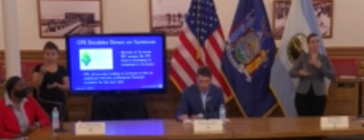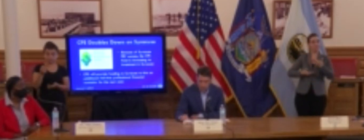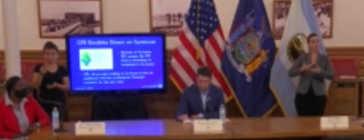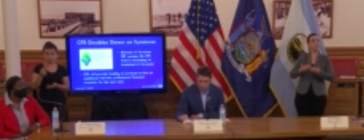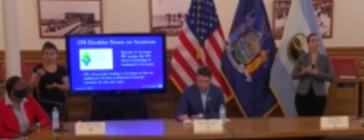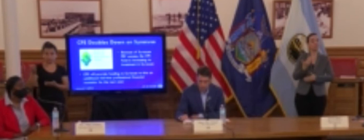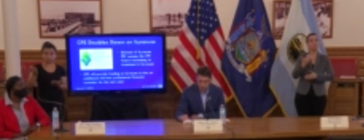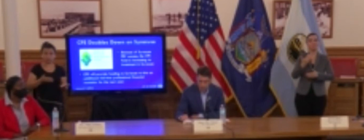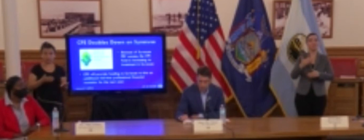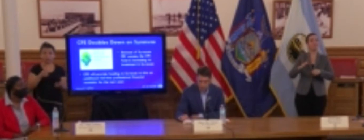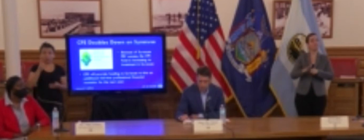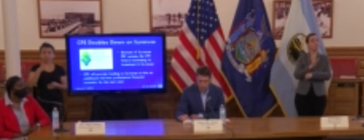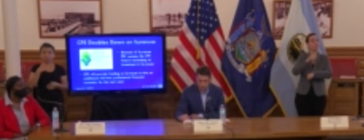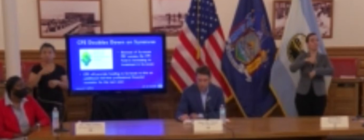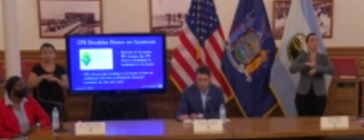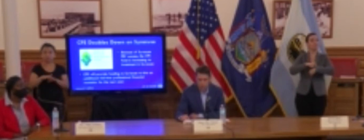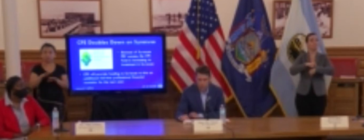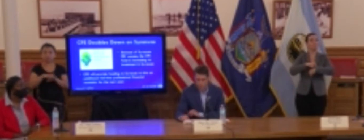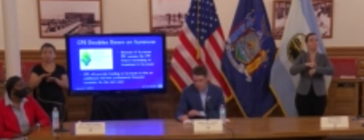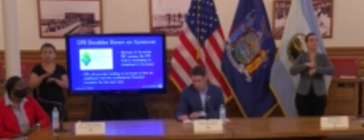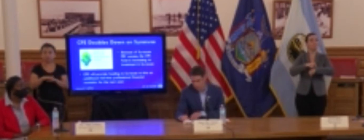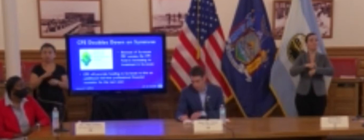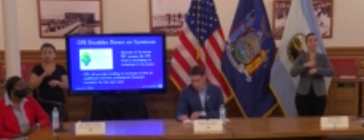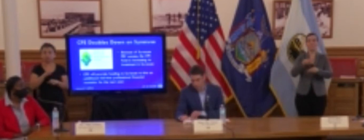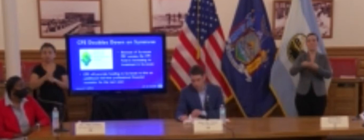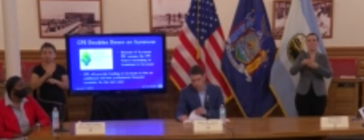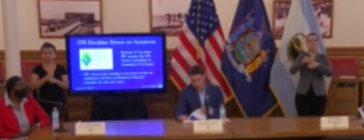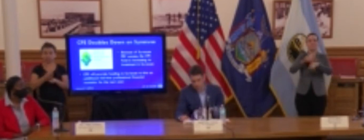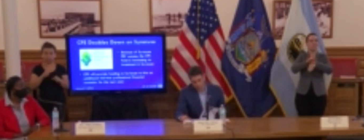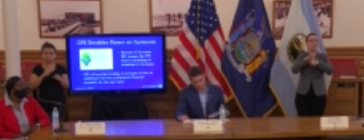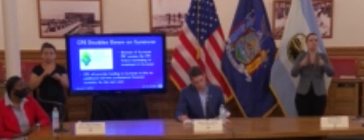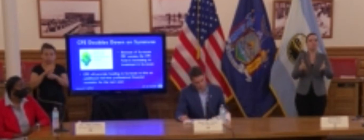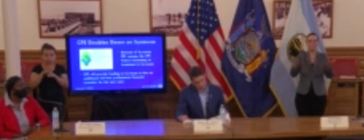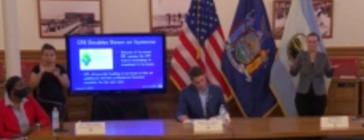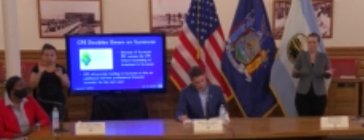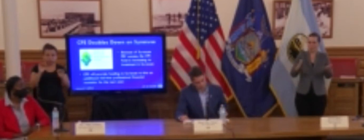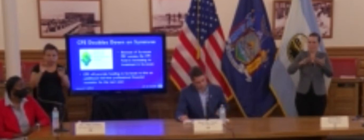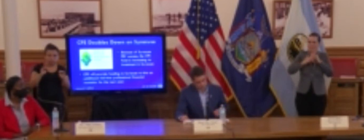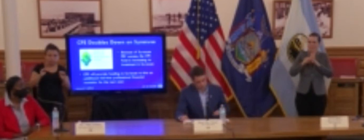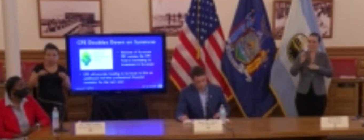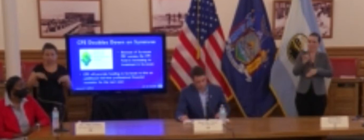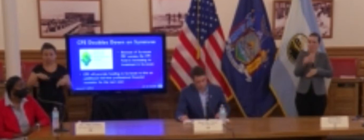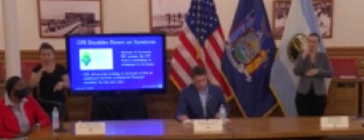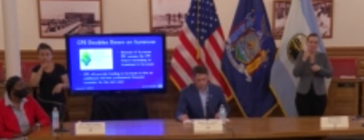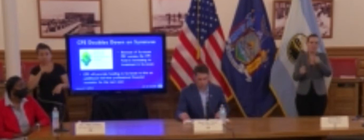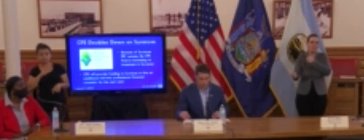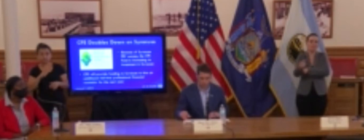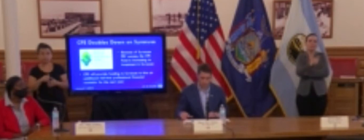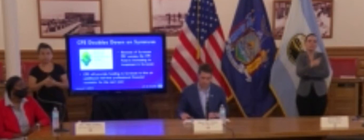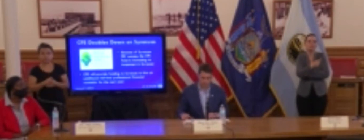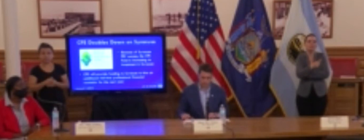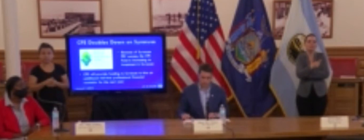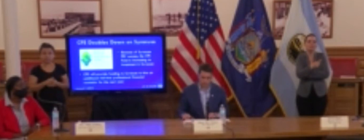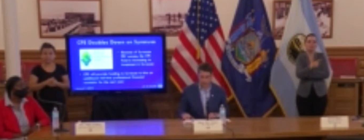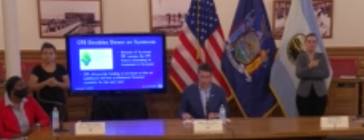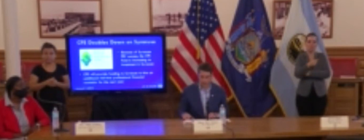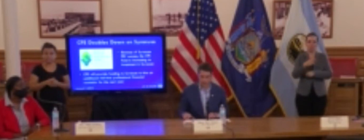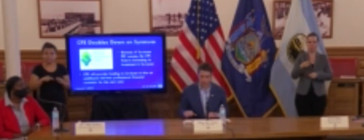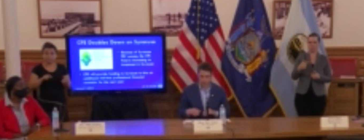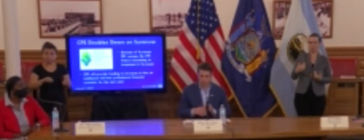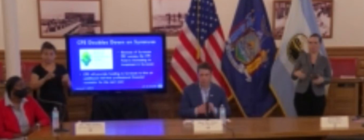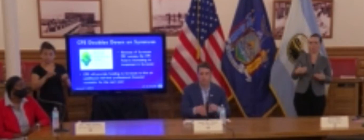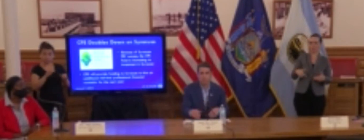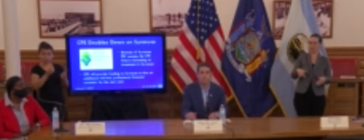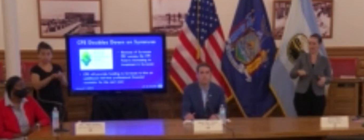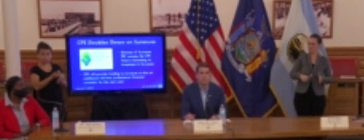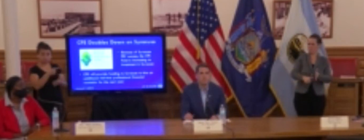professional financial counselor for our city for the next year. They were especially impressed with us because of